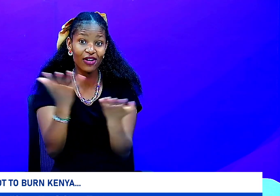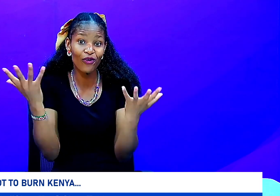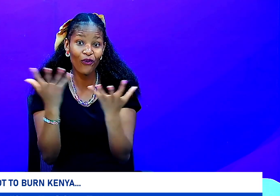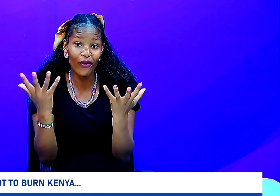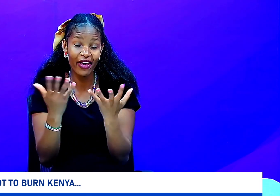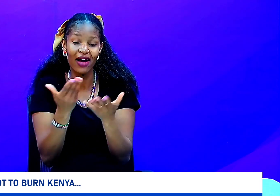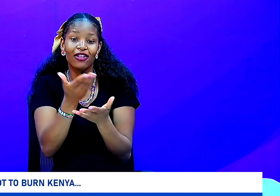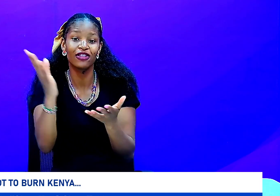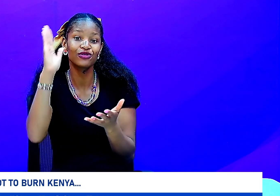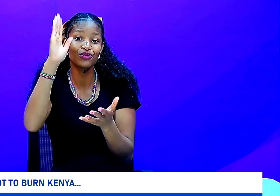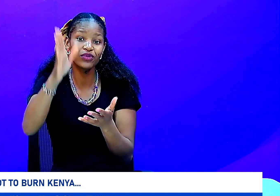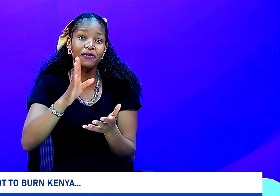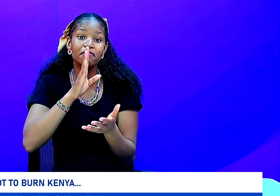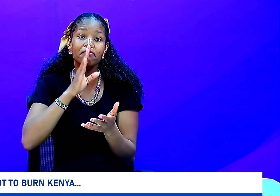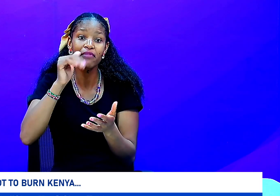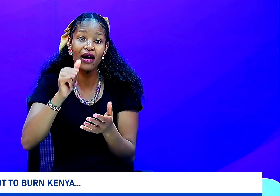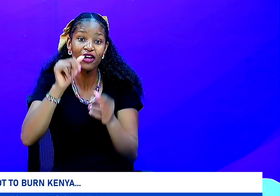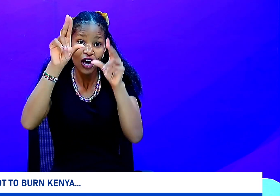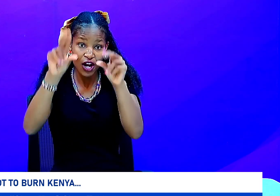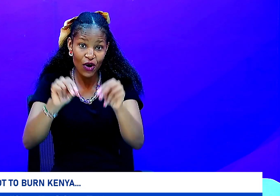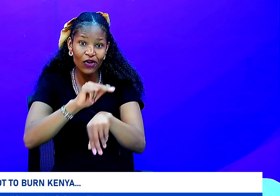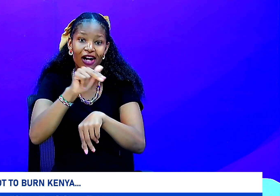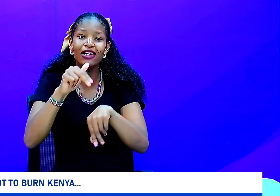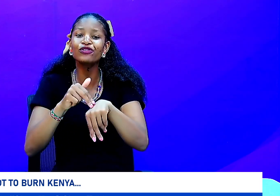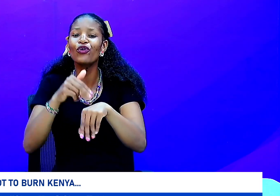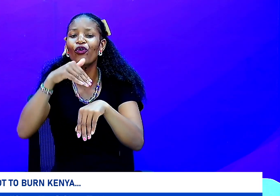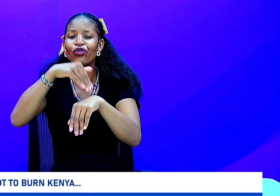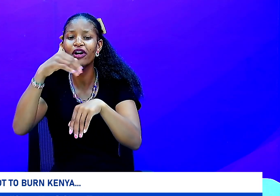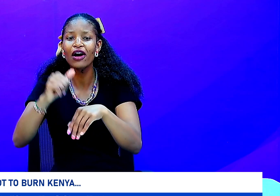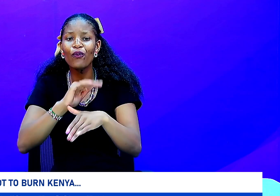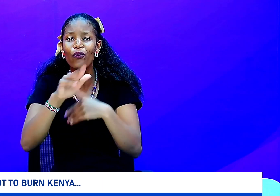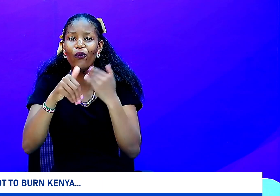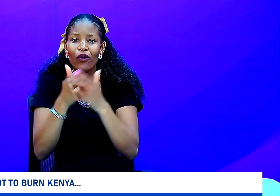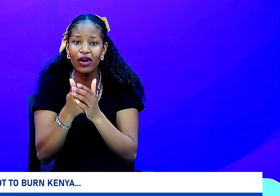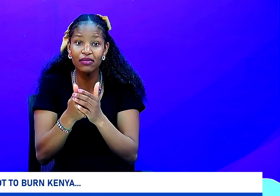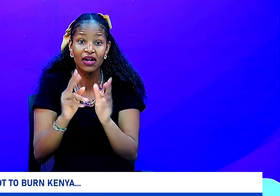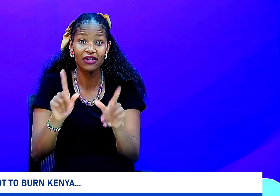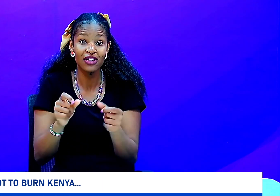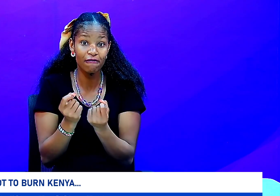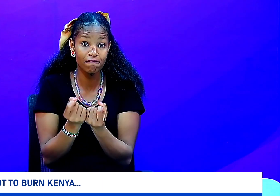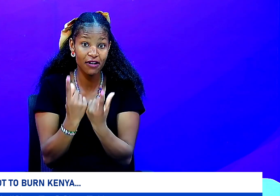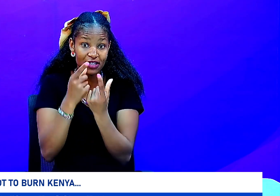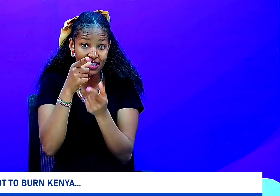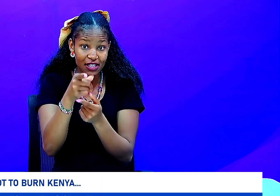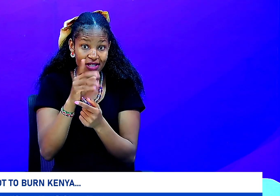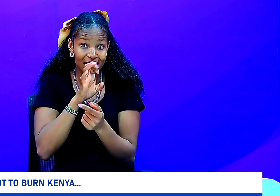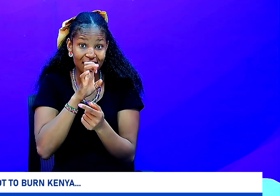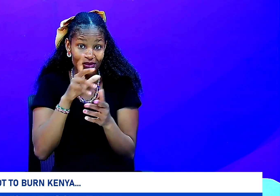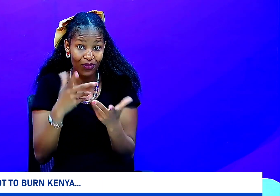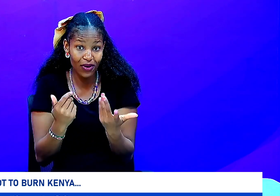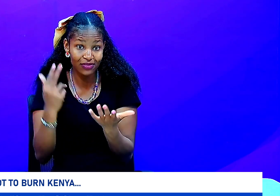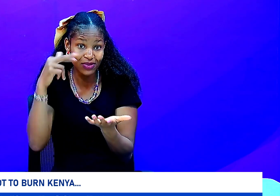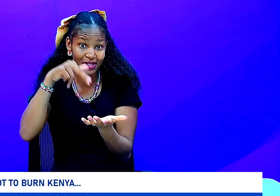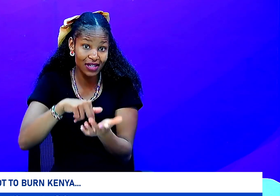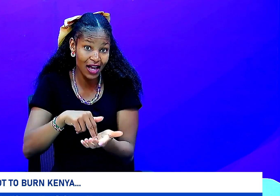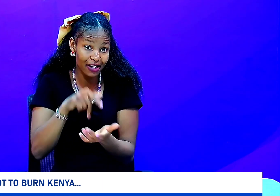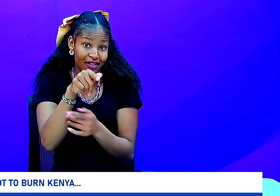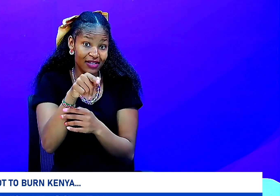even as he attributed the protest on opponents who says are in need of powers at